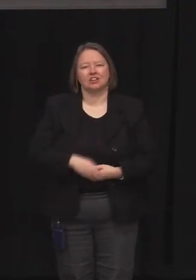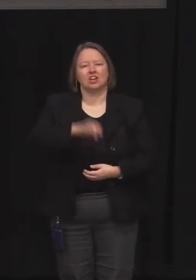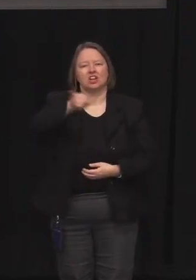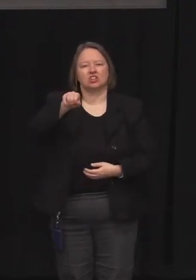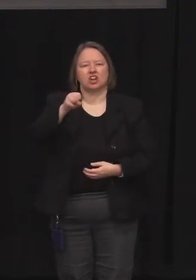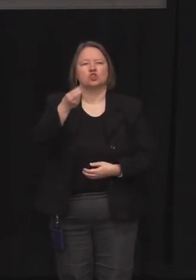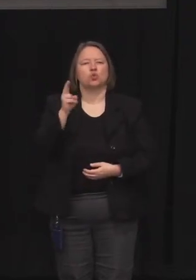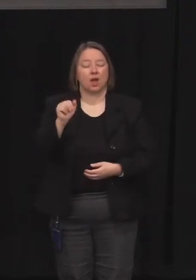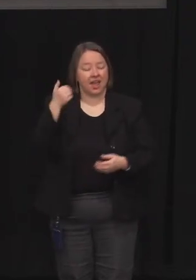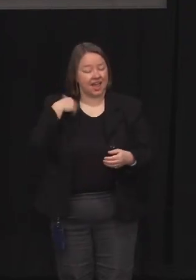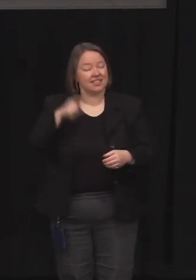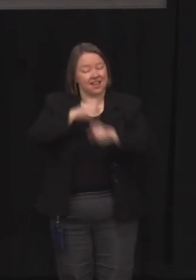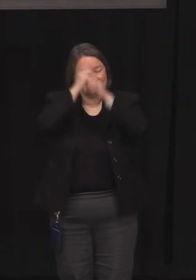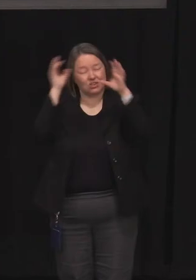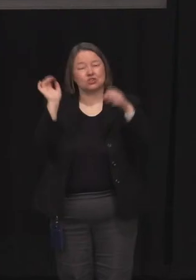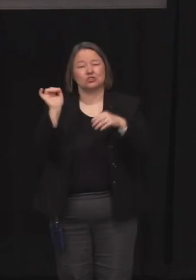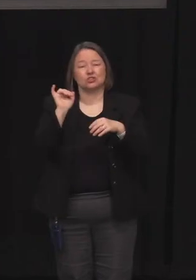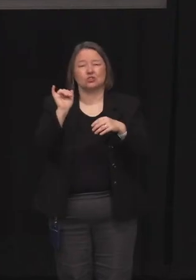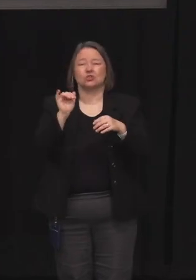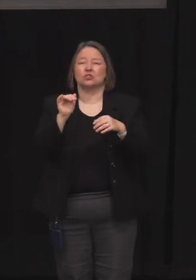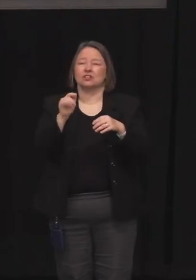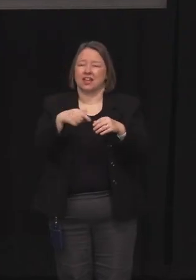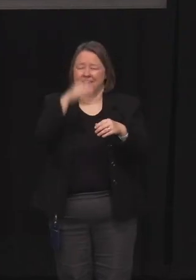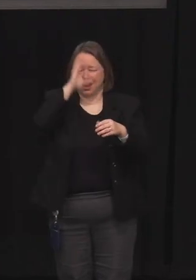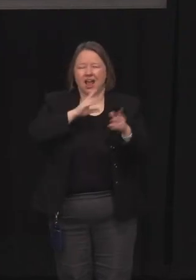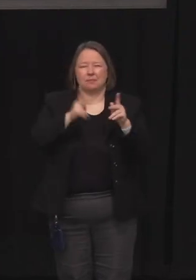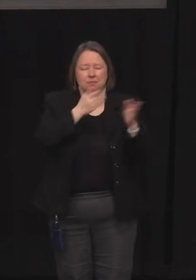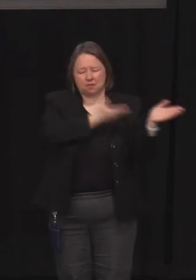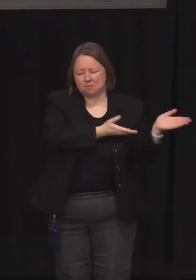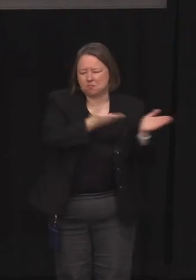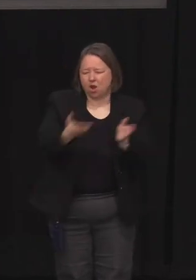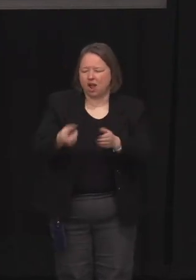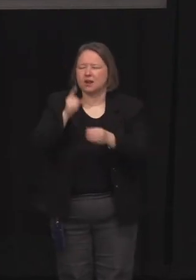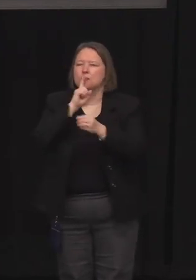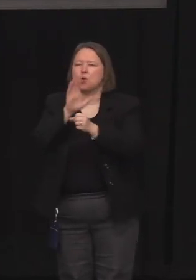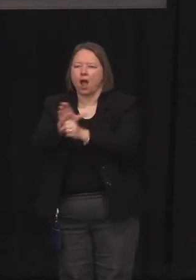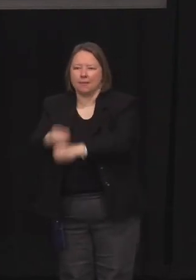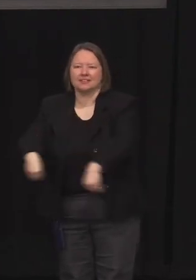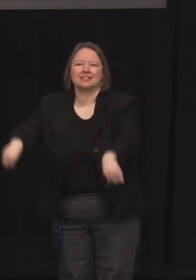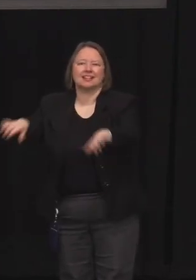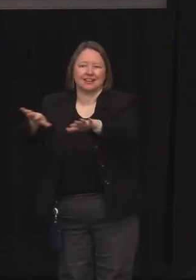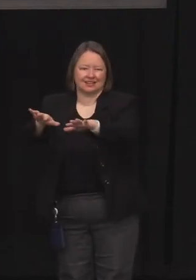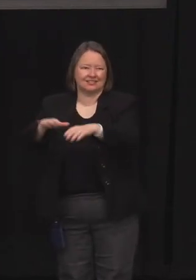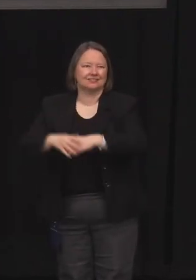Joshua had that kind of vision. It took God's people into the land of promise.